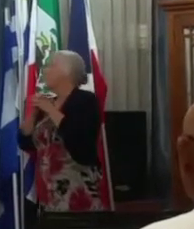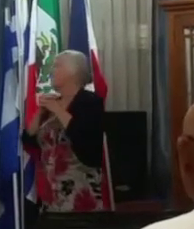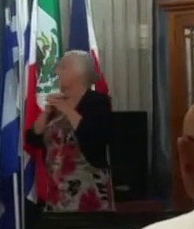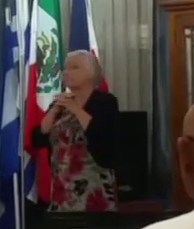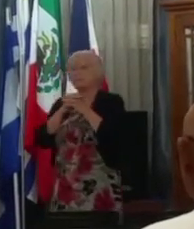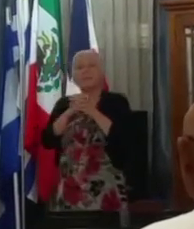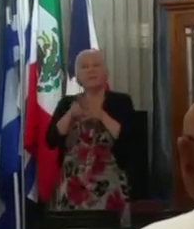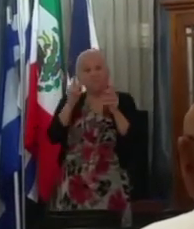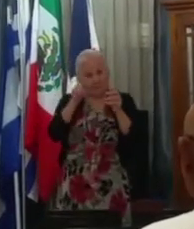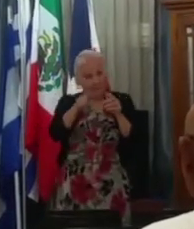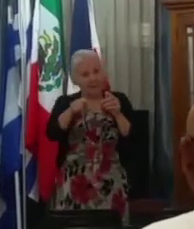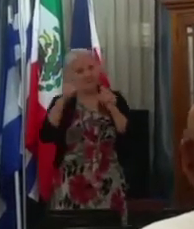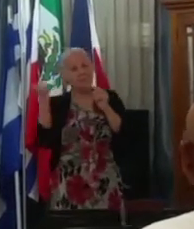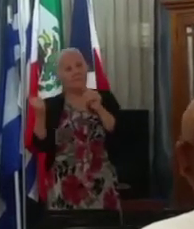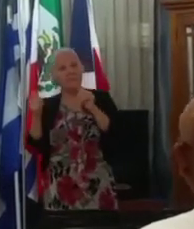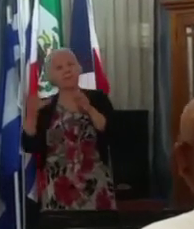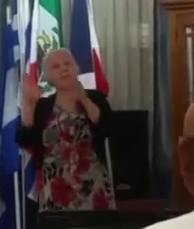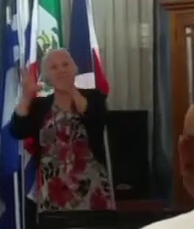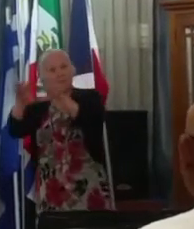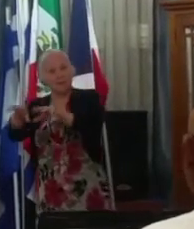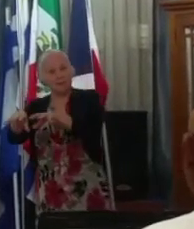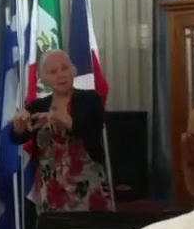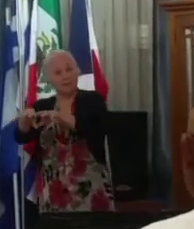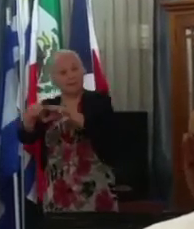recorded at that church in Toronto.